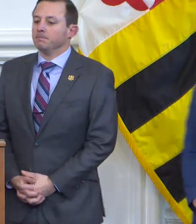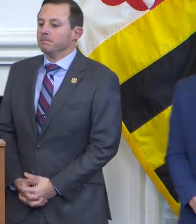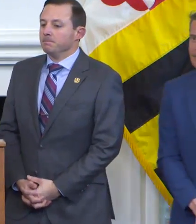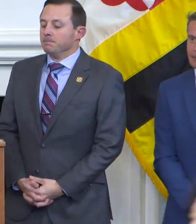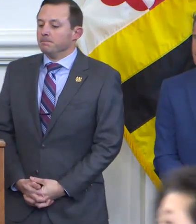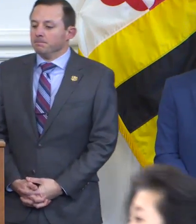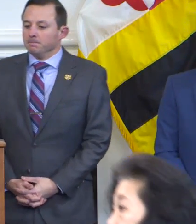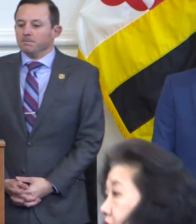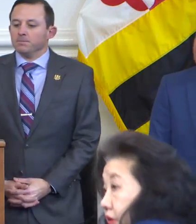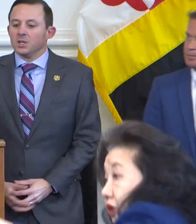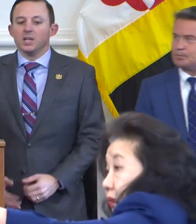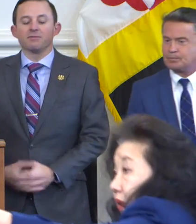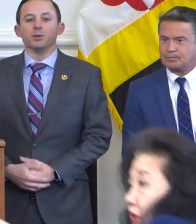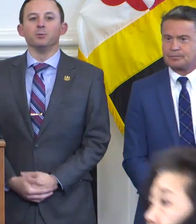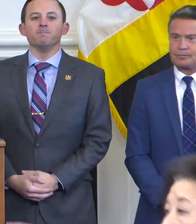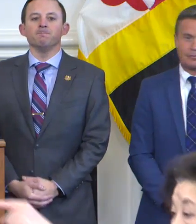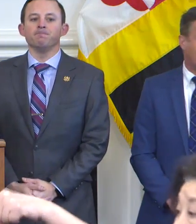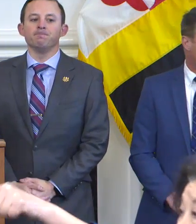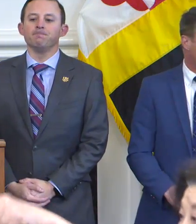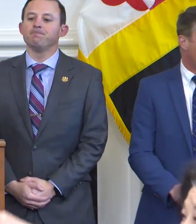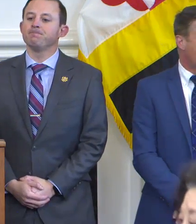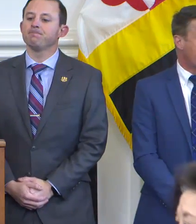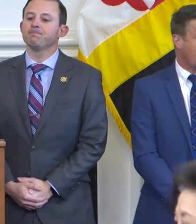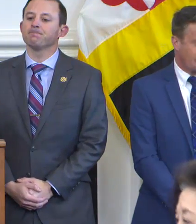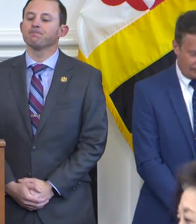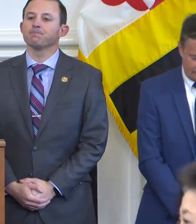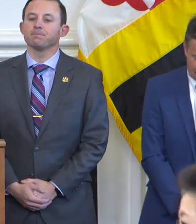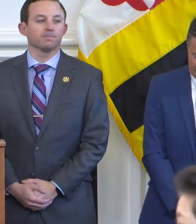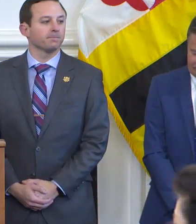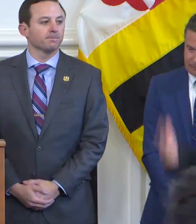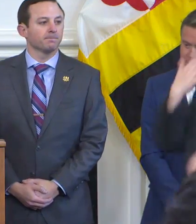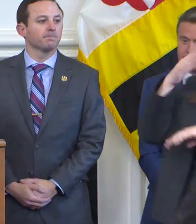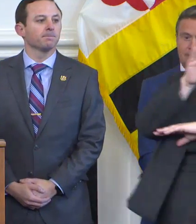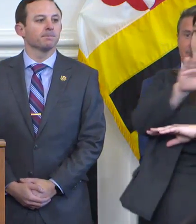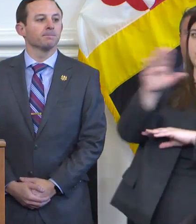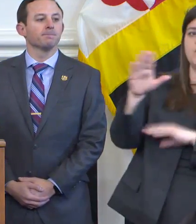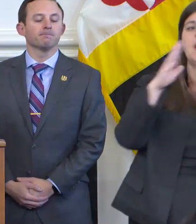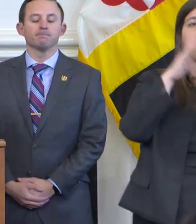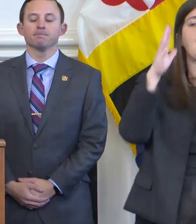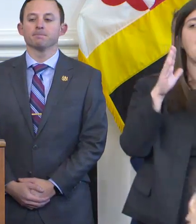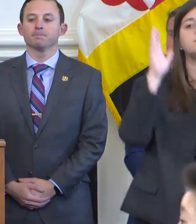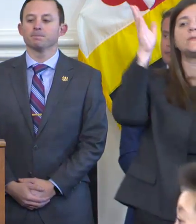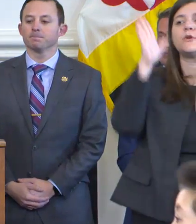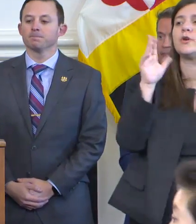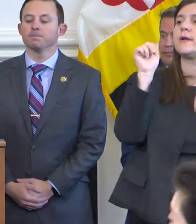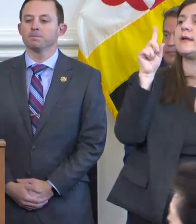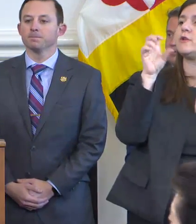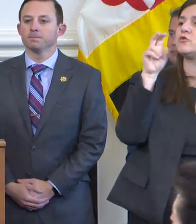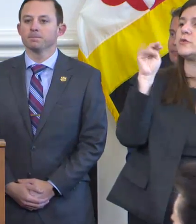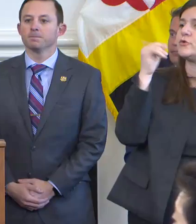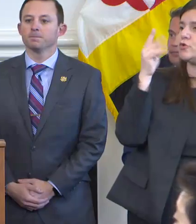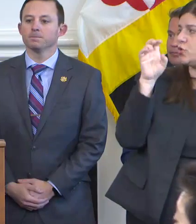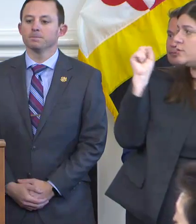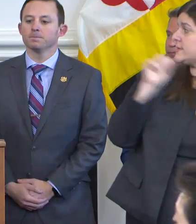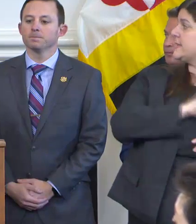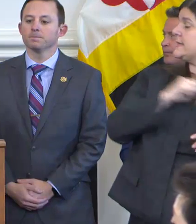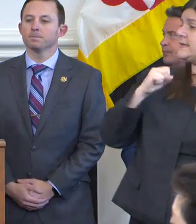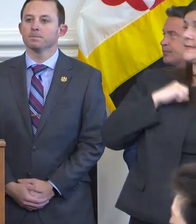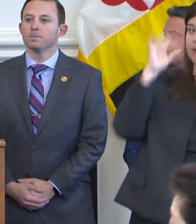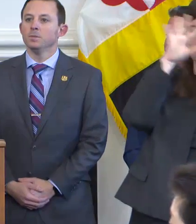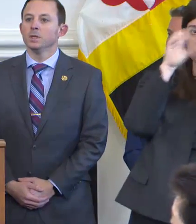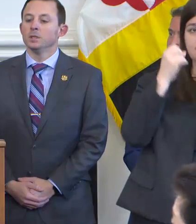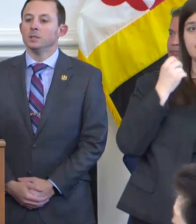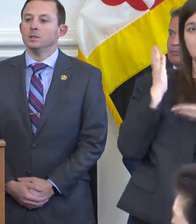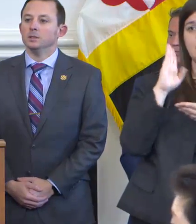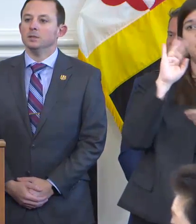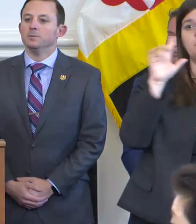Good afternoon. Good afternoon. House Speaker Adrian Jones, Senate President Bill Ferguson, and I